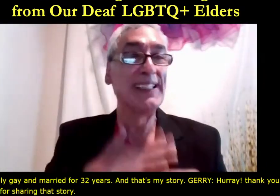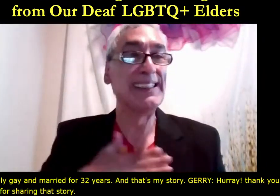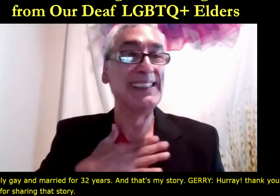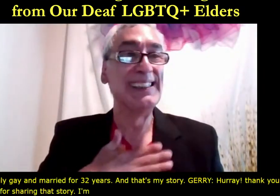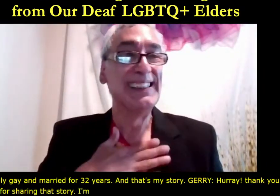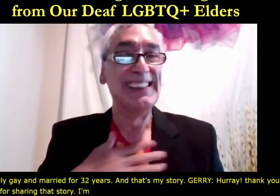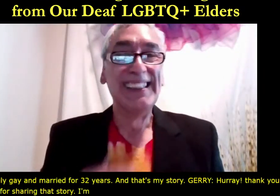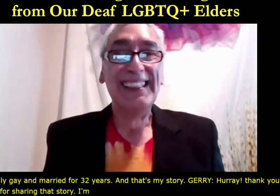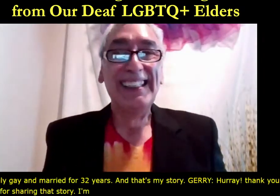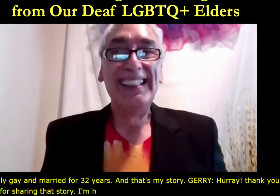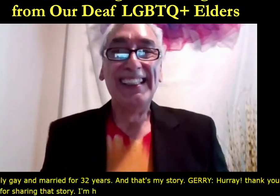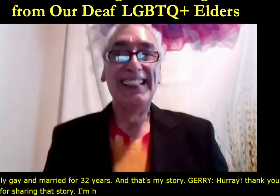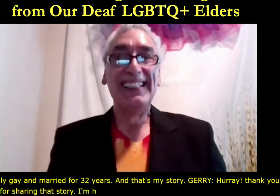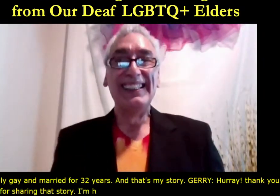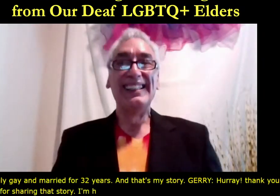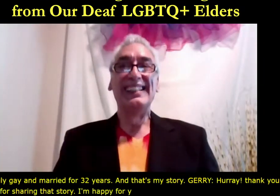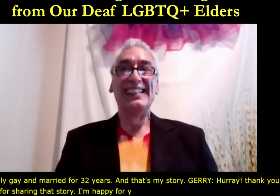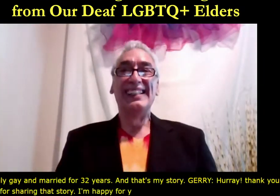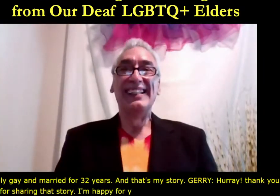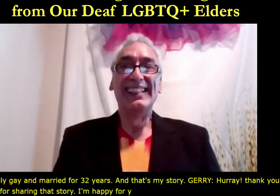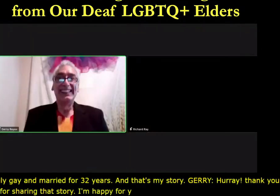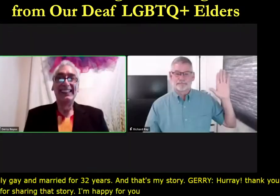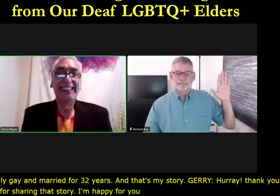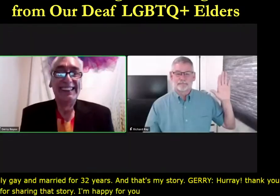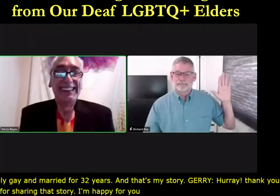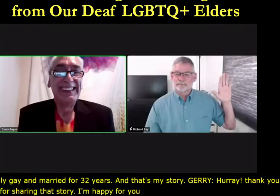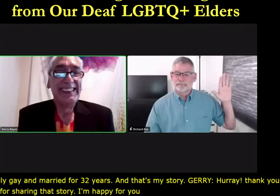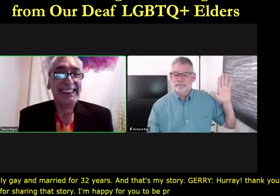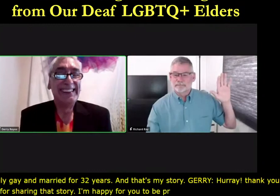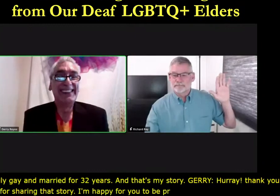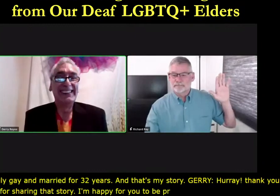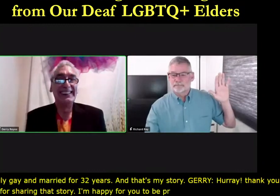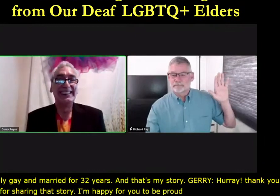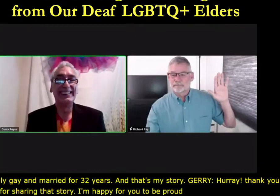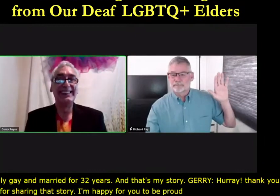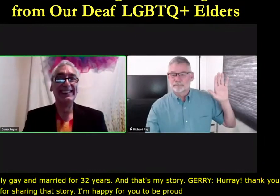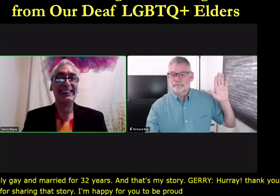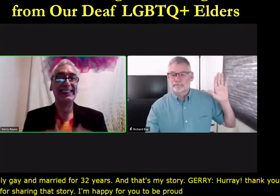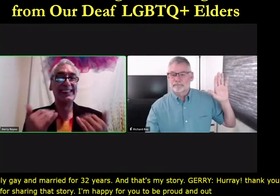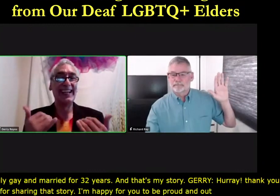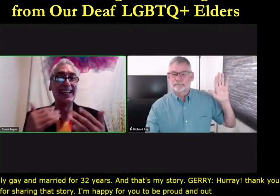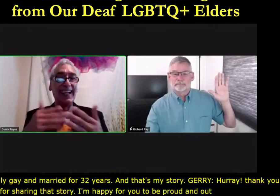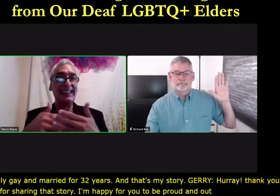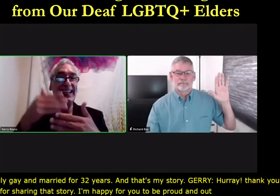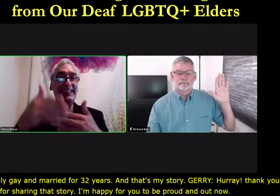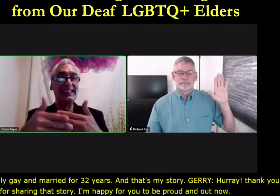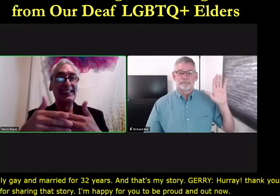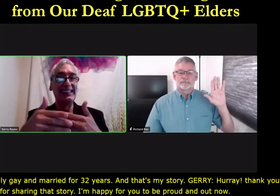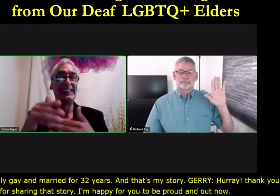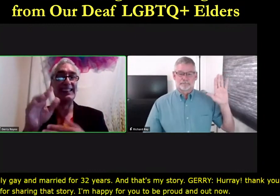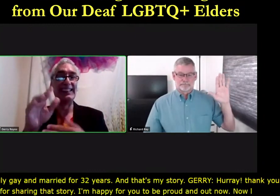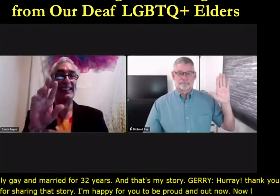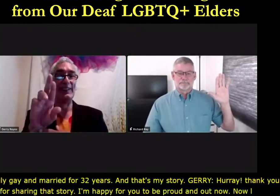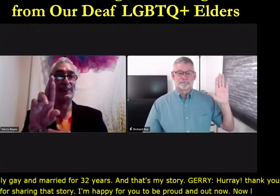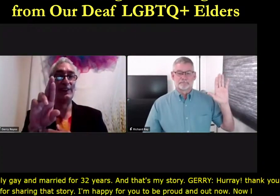go ahead richard